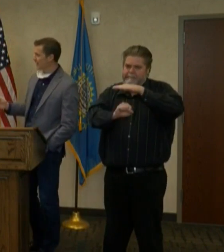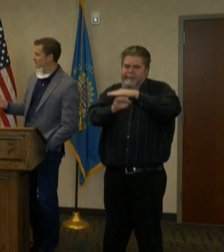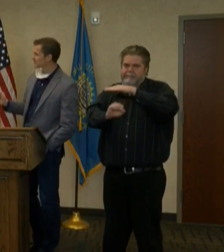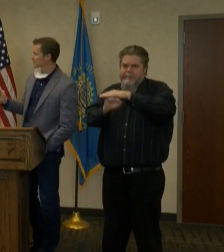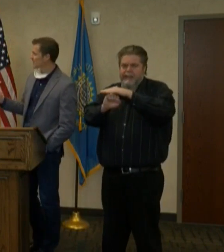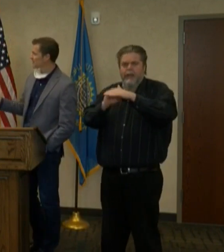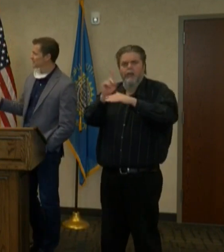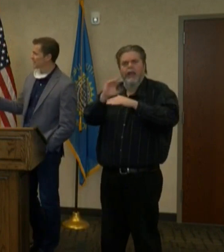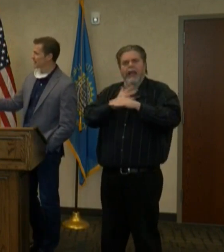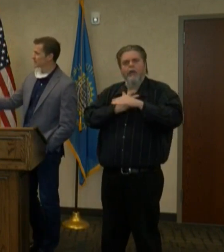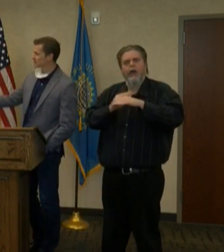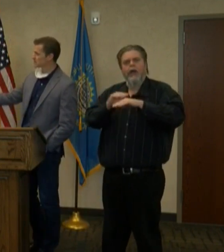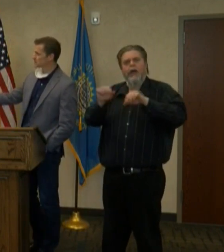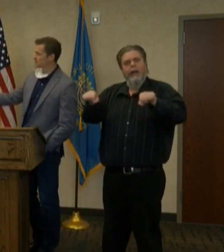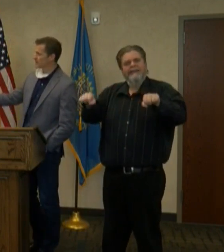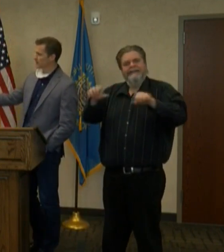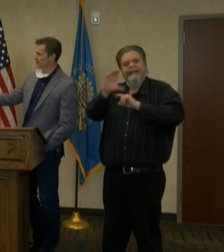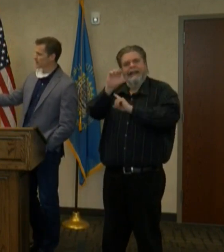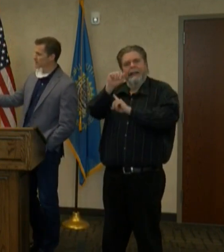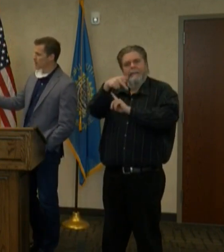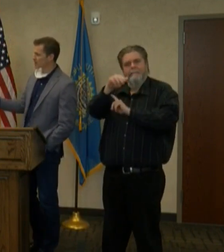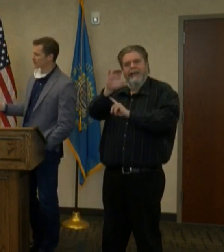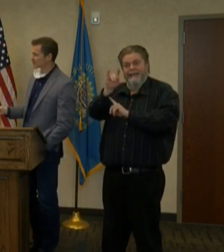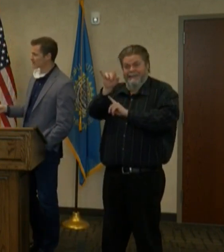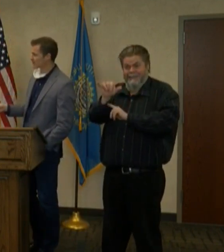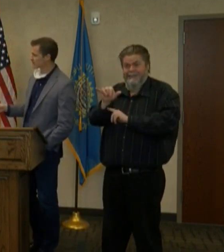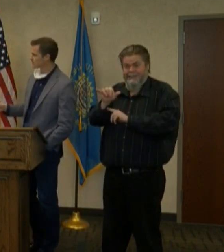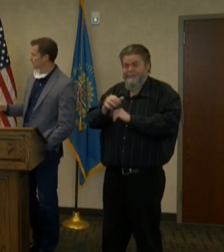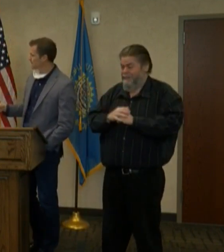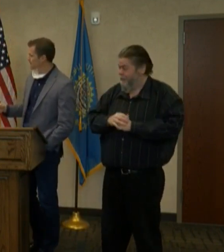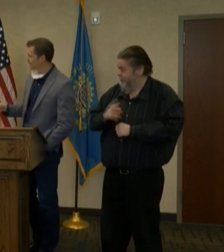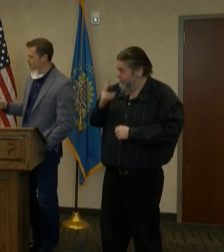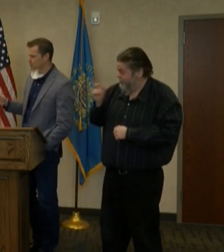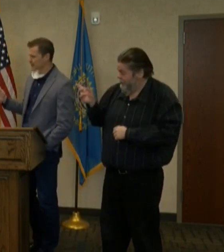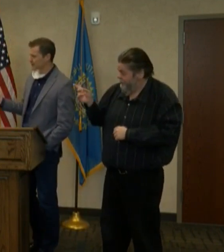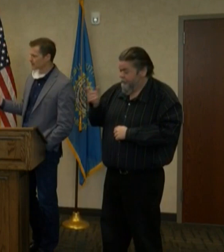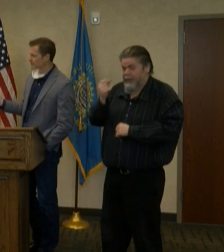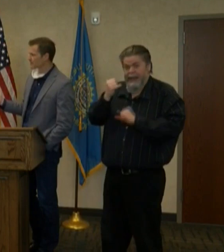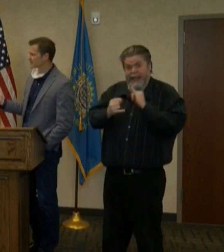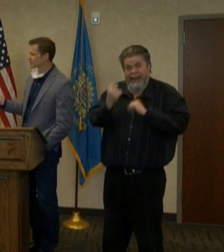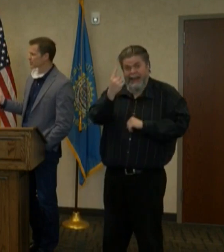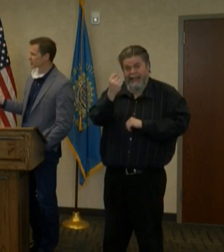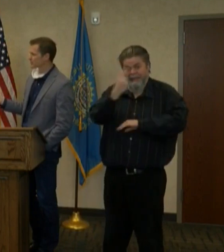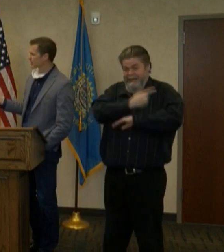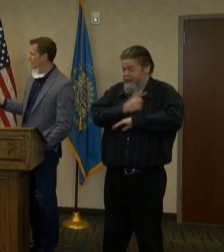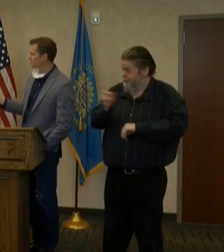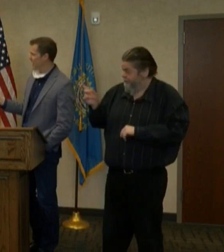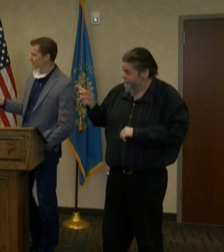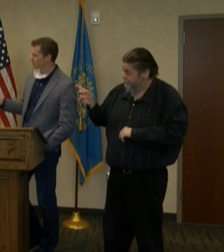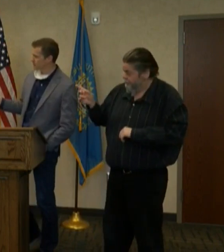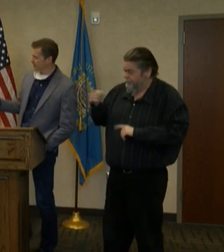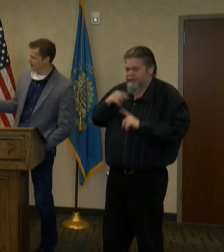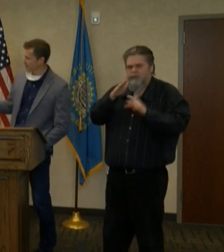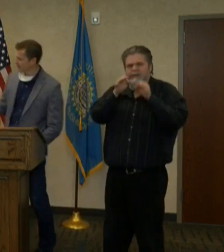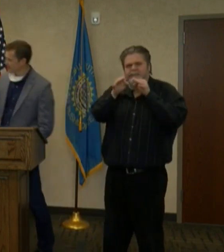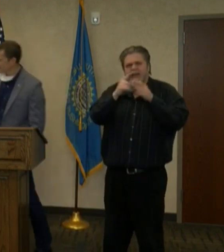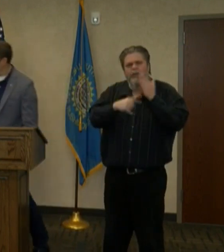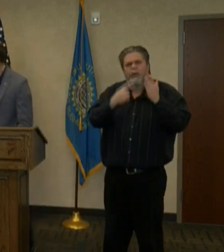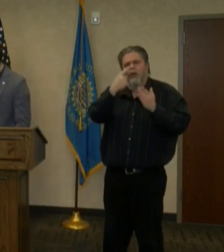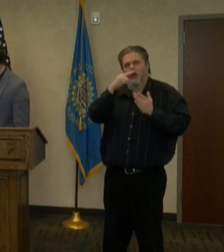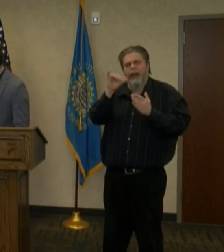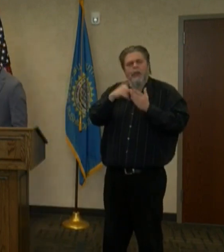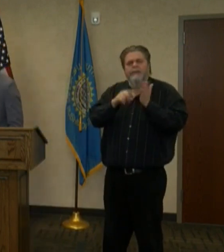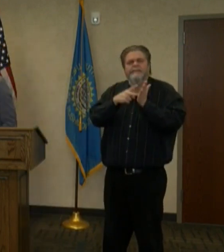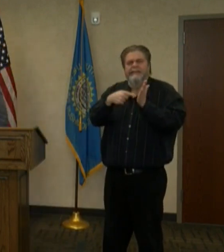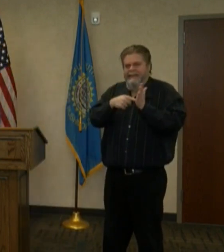over the last 11 days in our market is this. A little bit of a busy chart. I want to unpack it for you here.